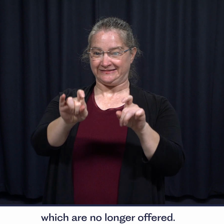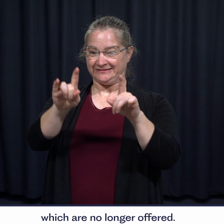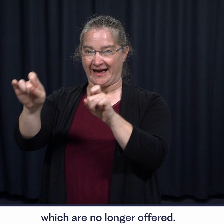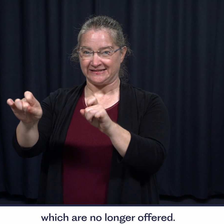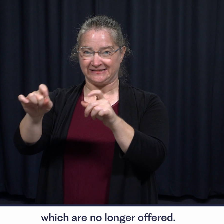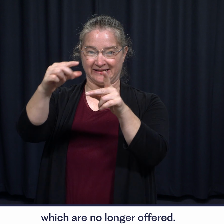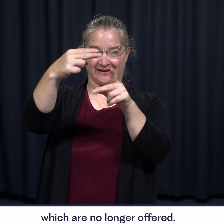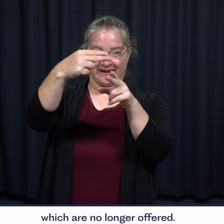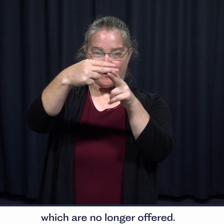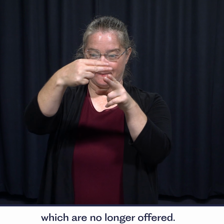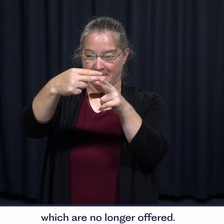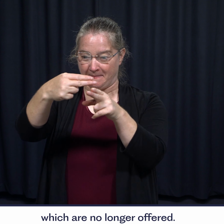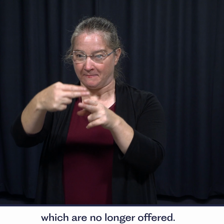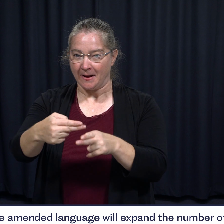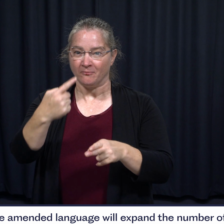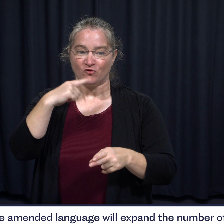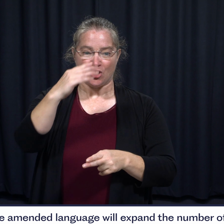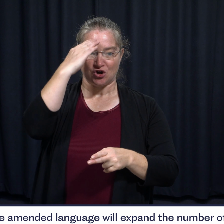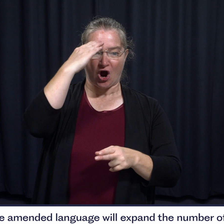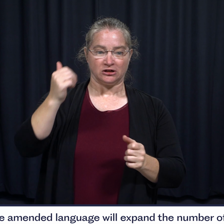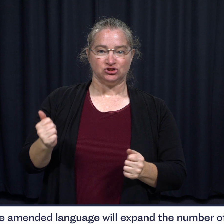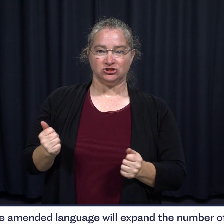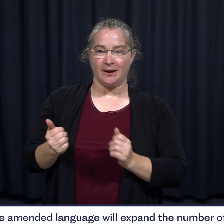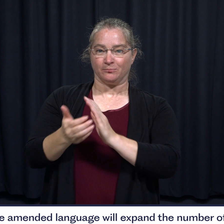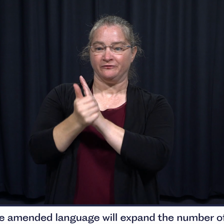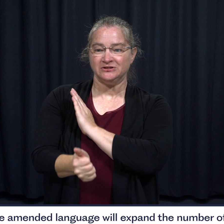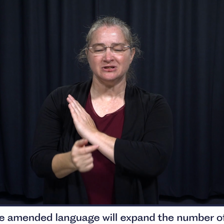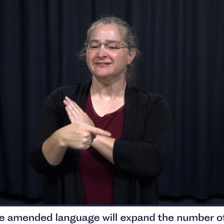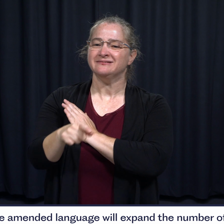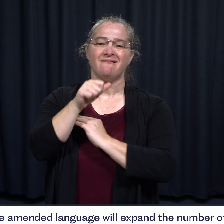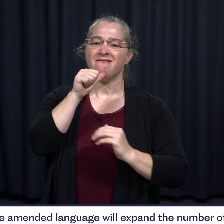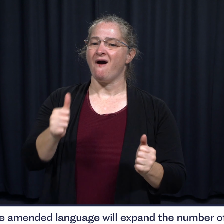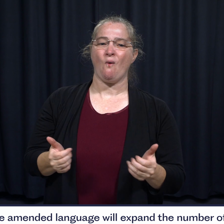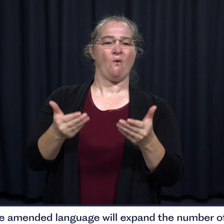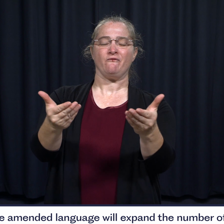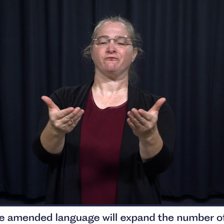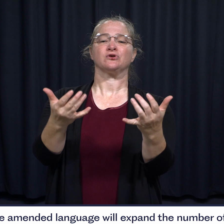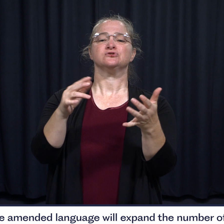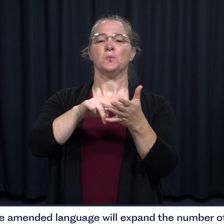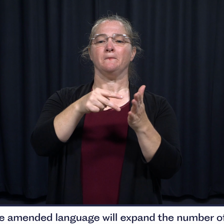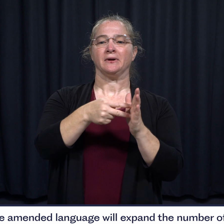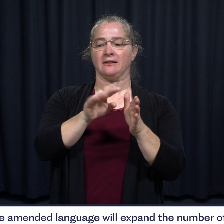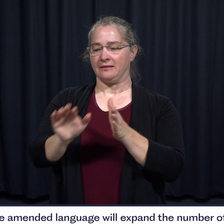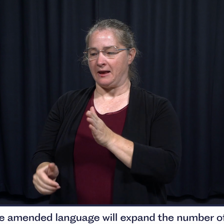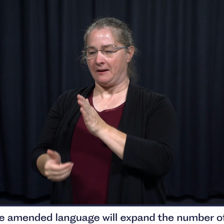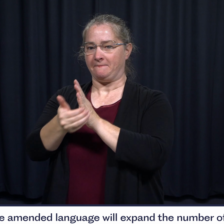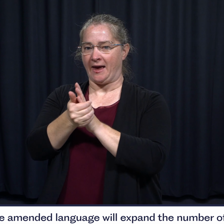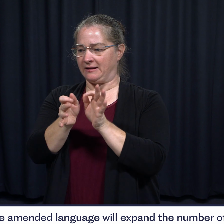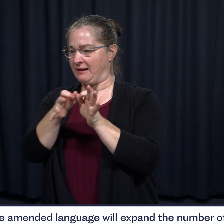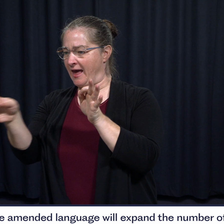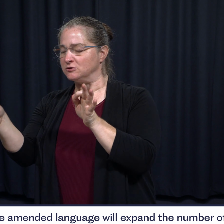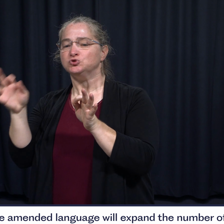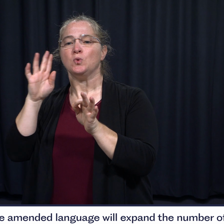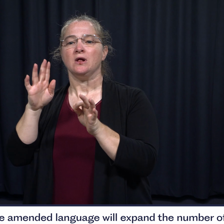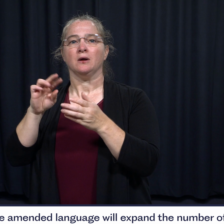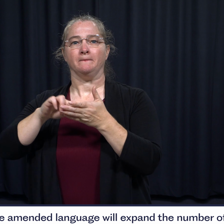are no longer offered. The amended language will expand the number of examinations available for sign